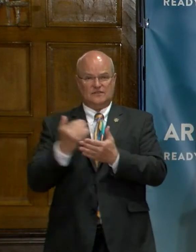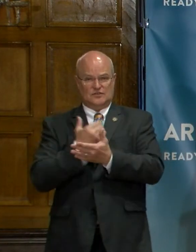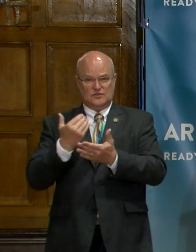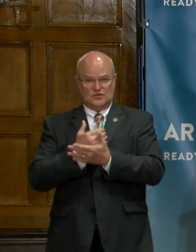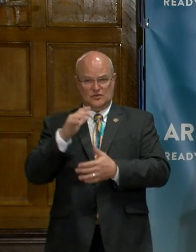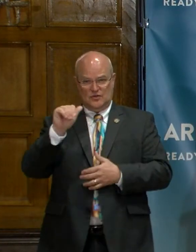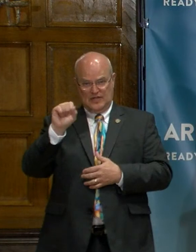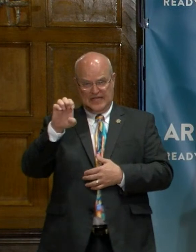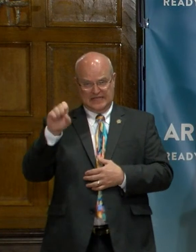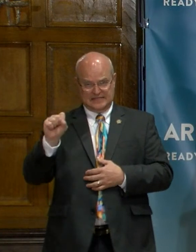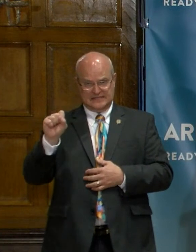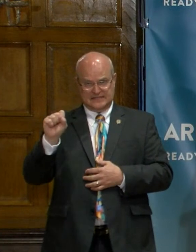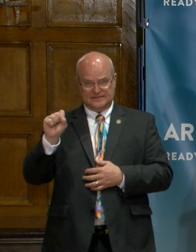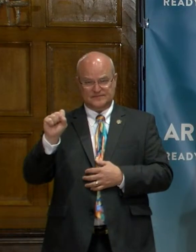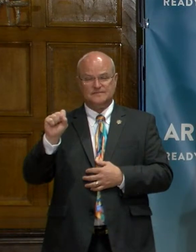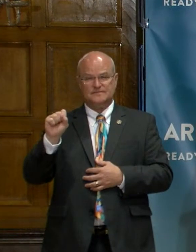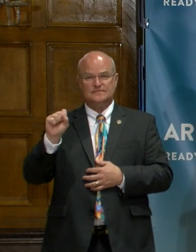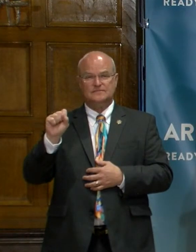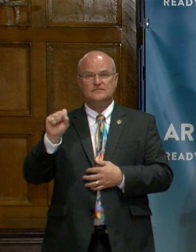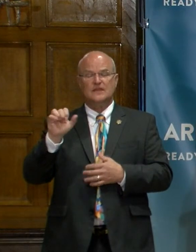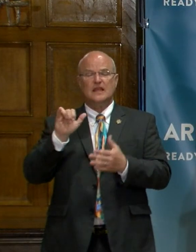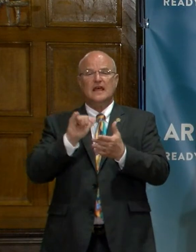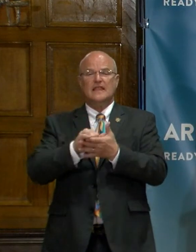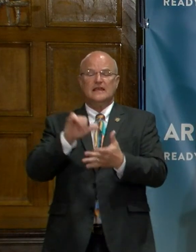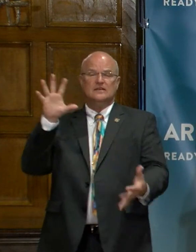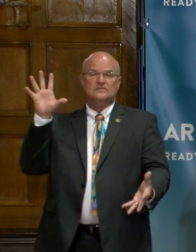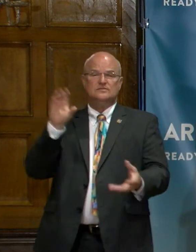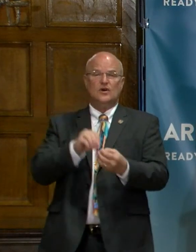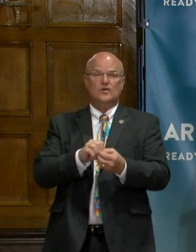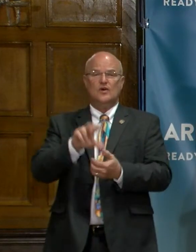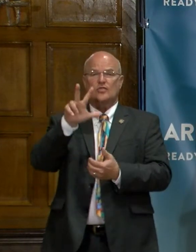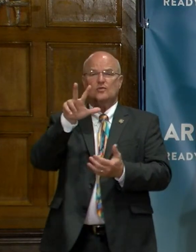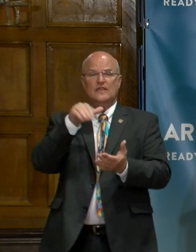new cases. That brings us to